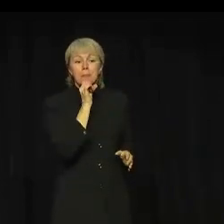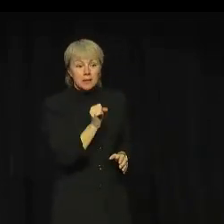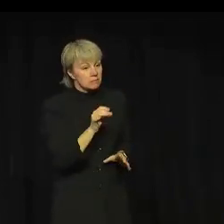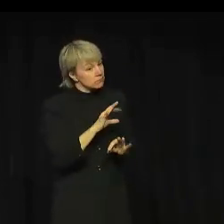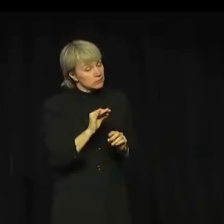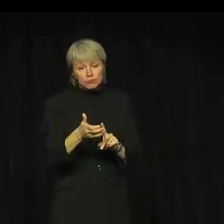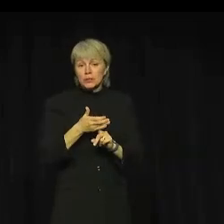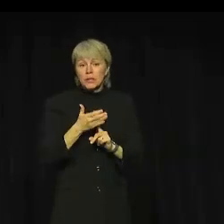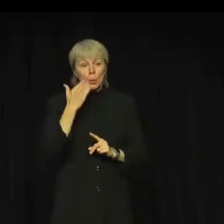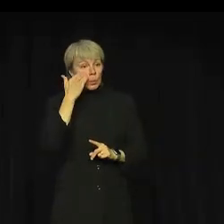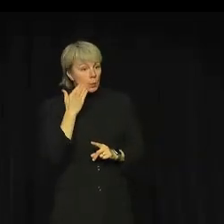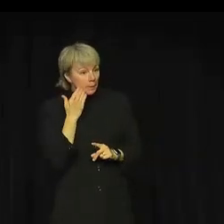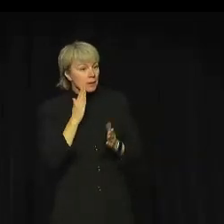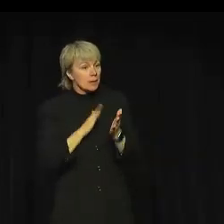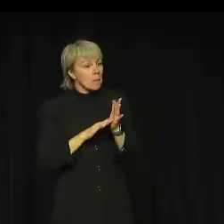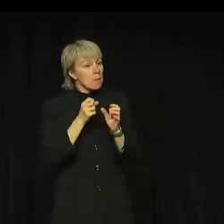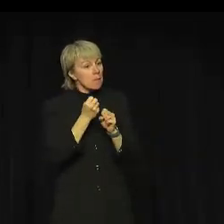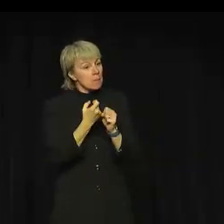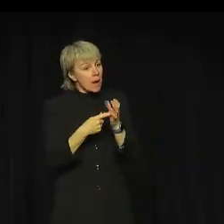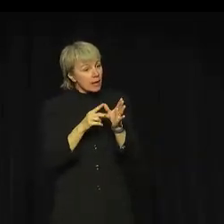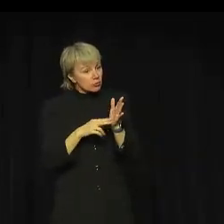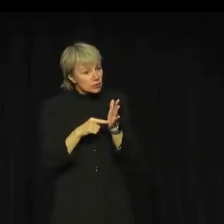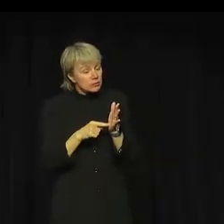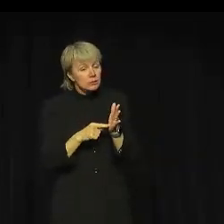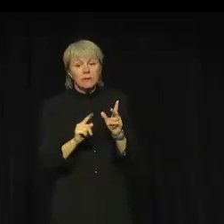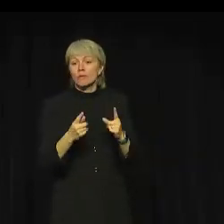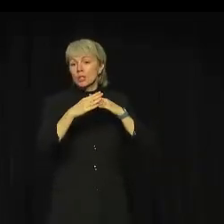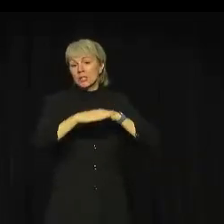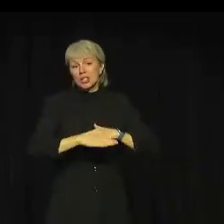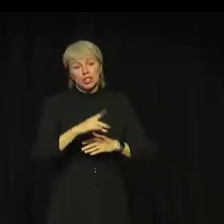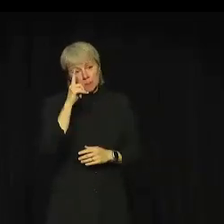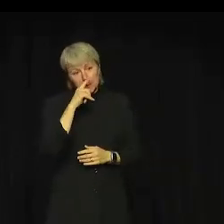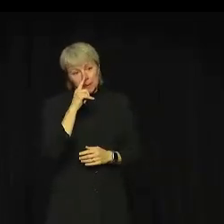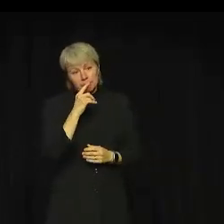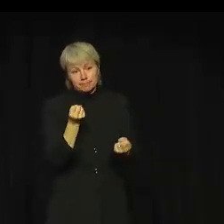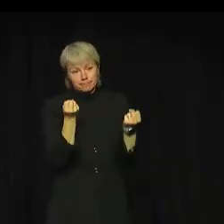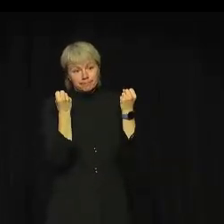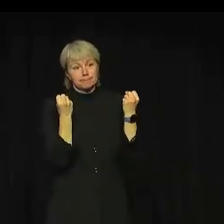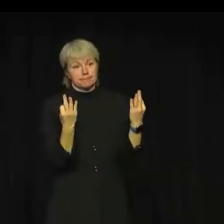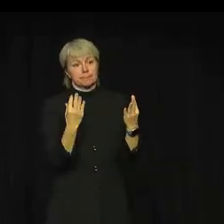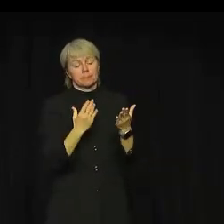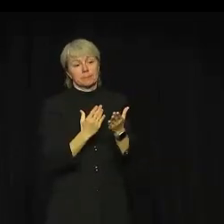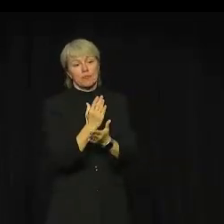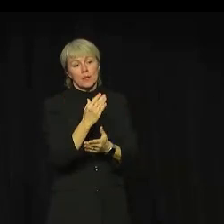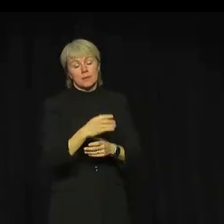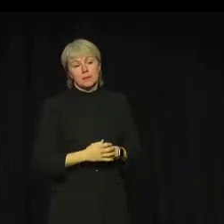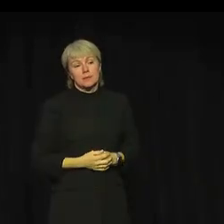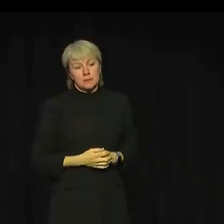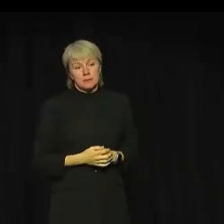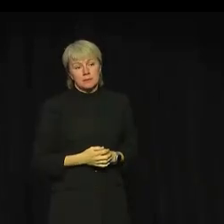women, migrants, or First Nations people. And what's changed since then?